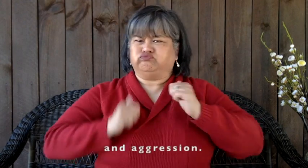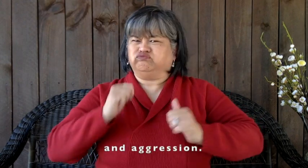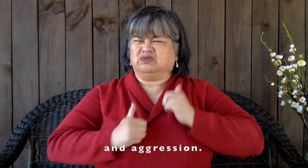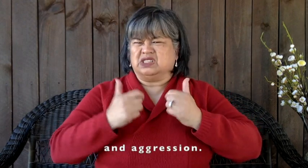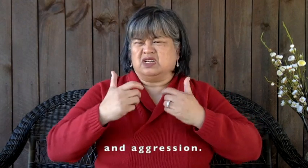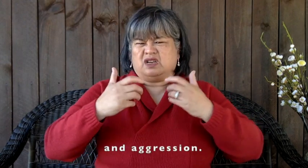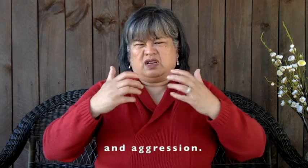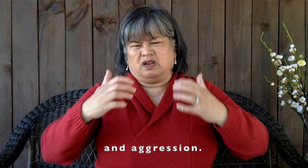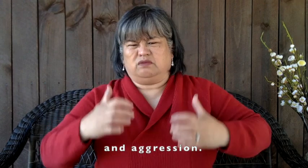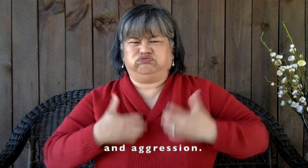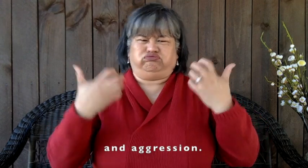and aggression.